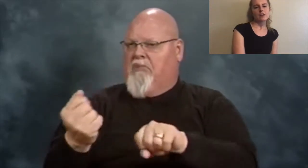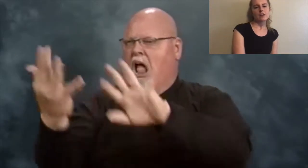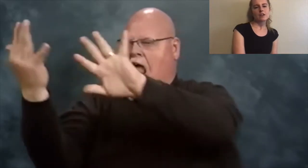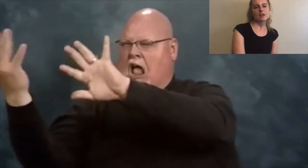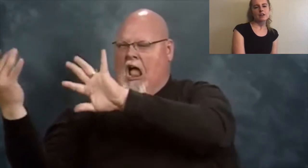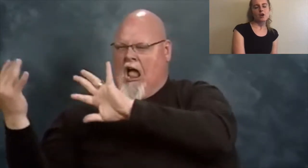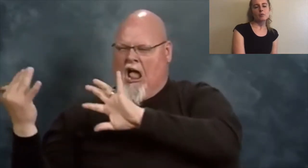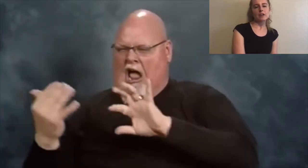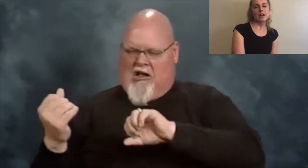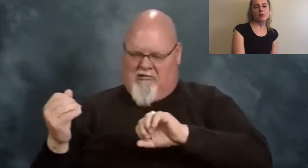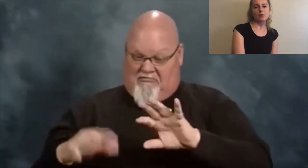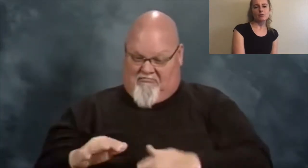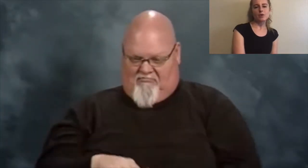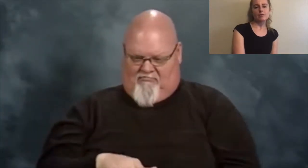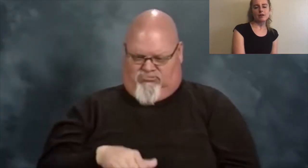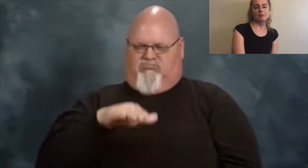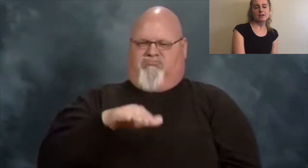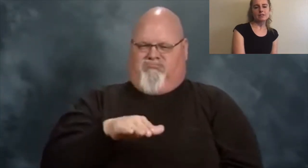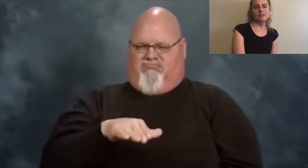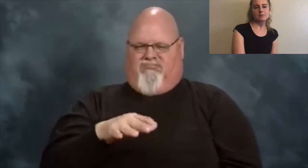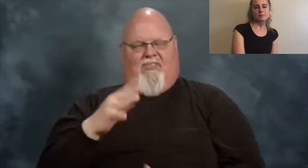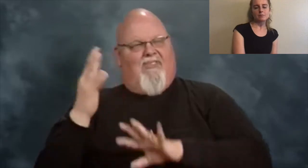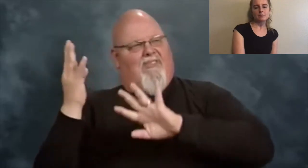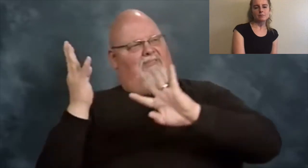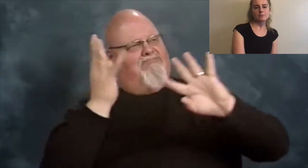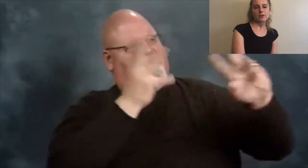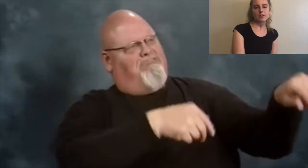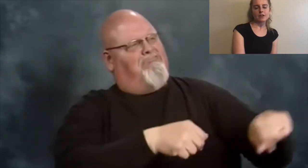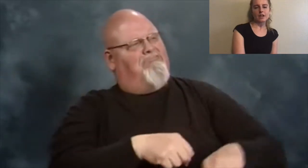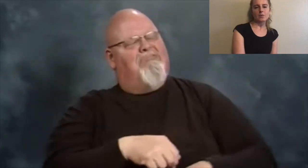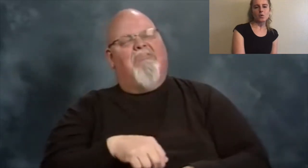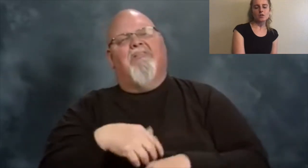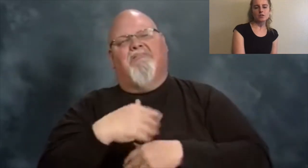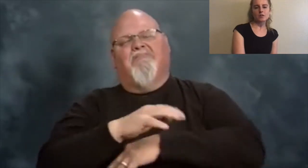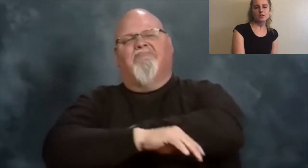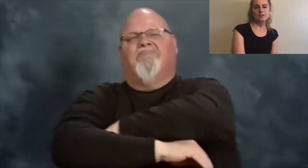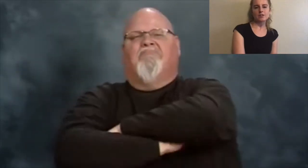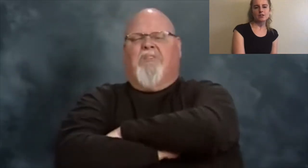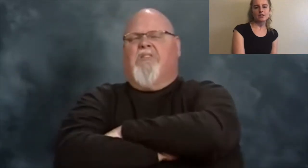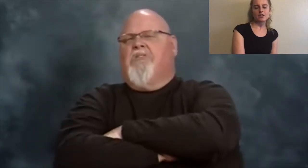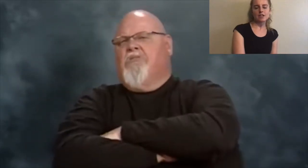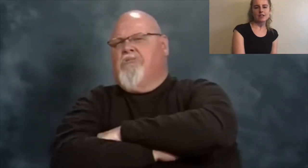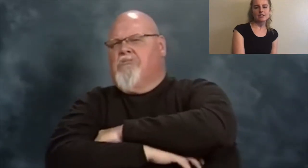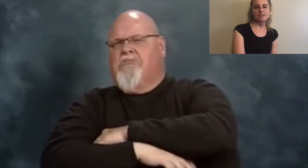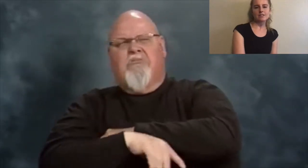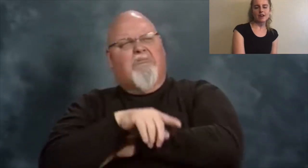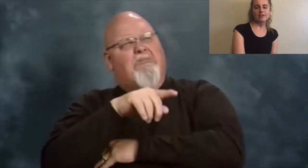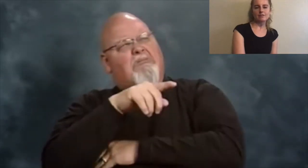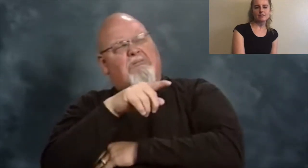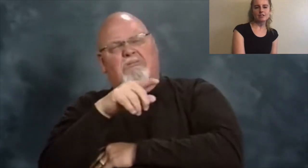It had now been 1 hour and 45 minutes, and again more students had turned in their tests and left, and